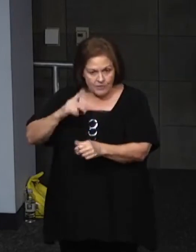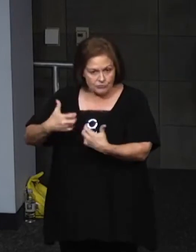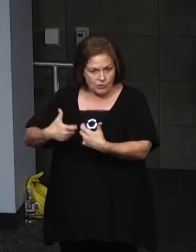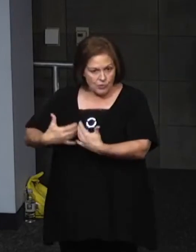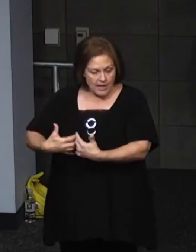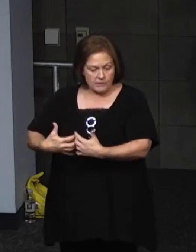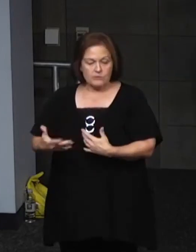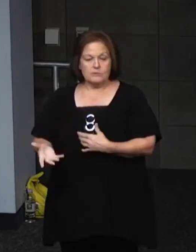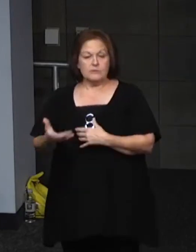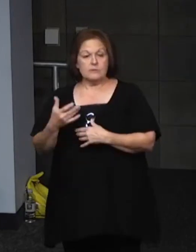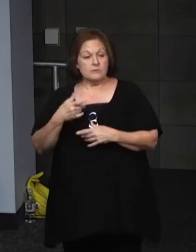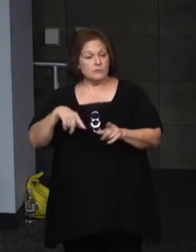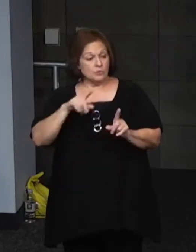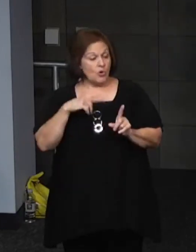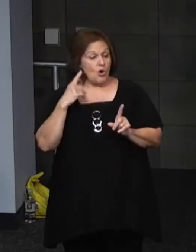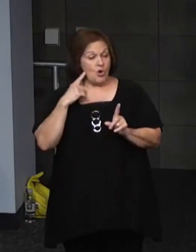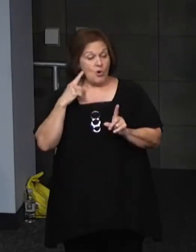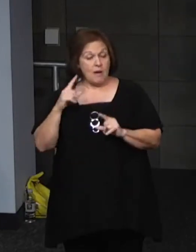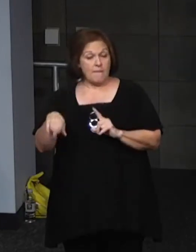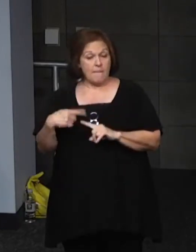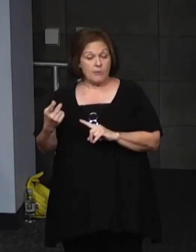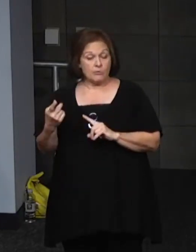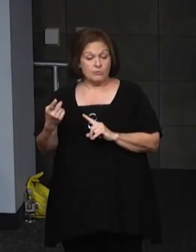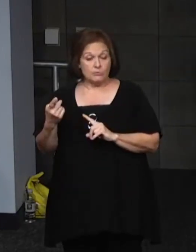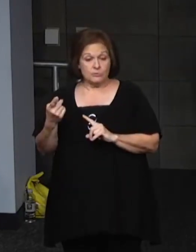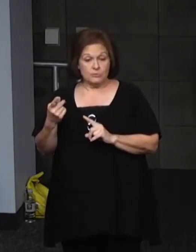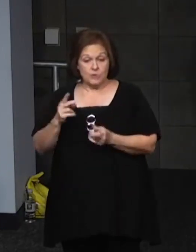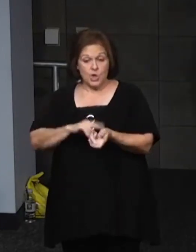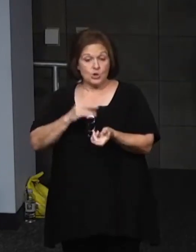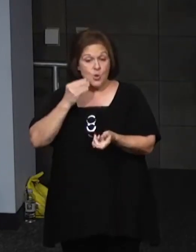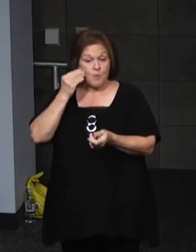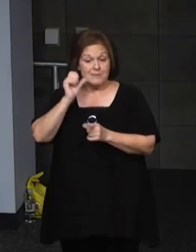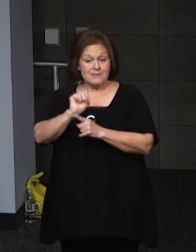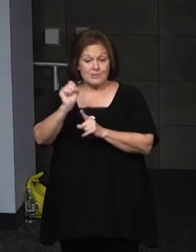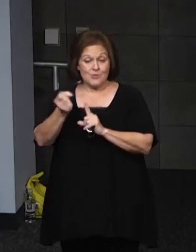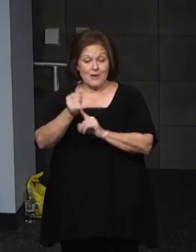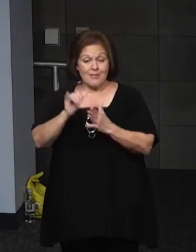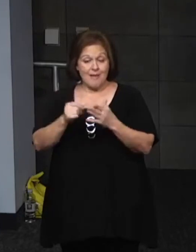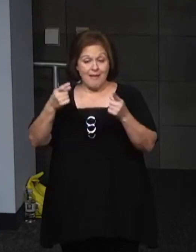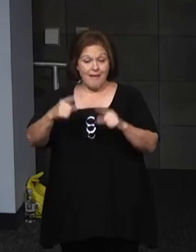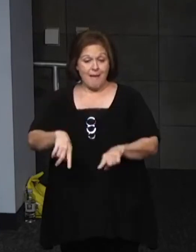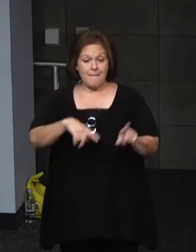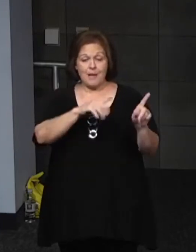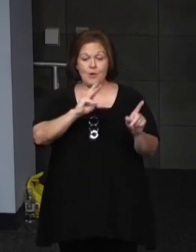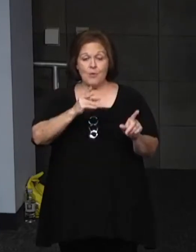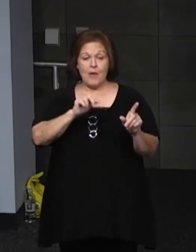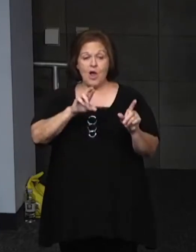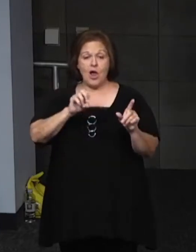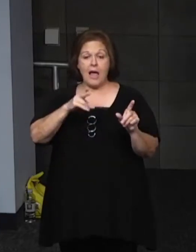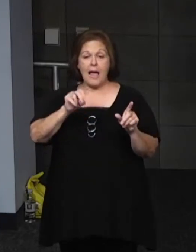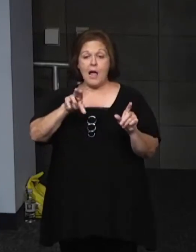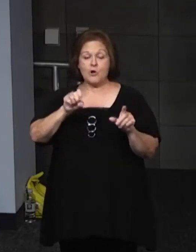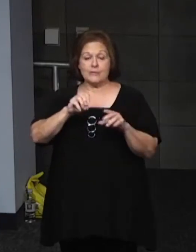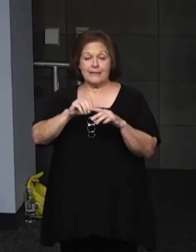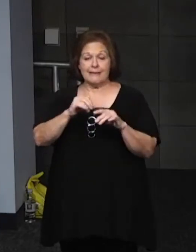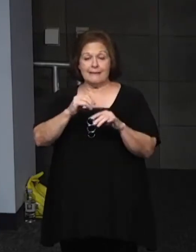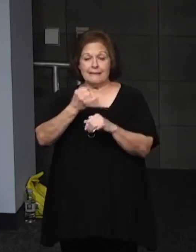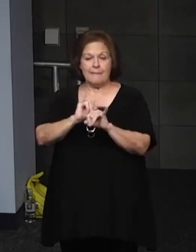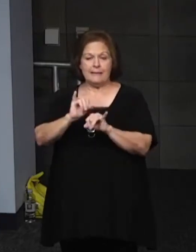Many of you have heard on the news about the nursing home situation that occurred in a warehouse in Independence,